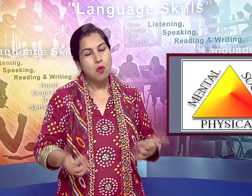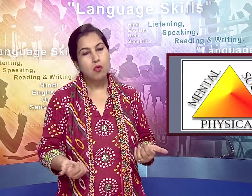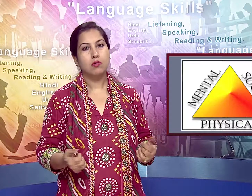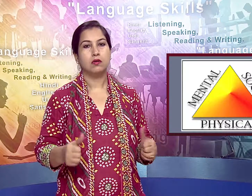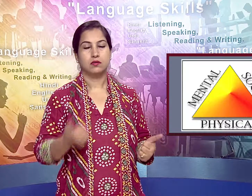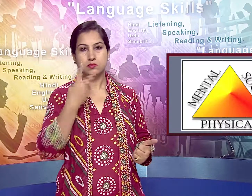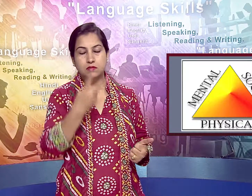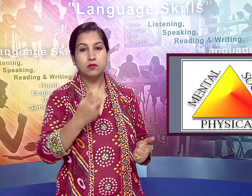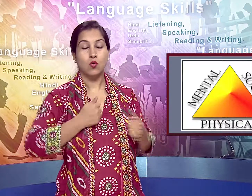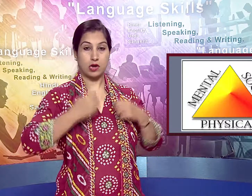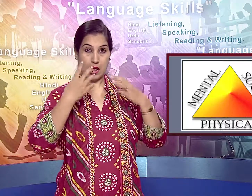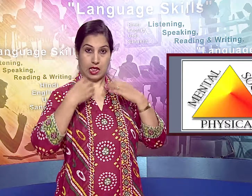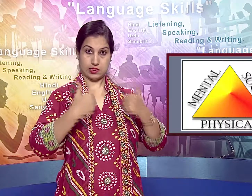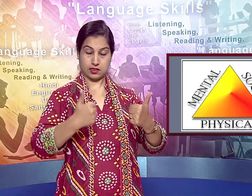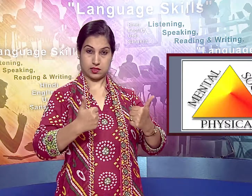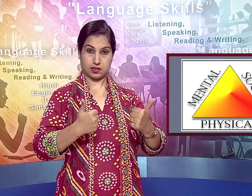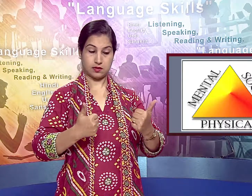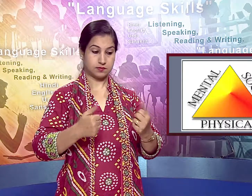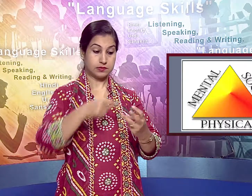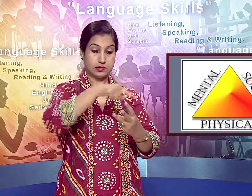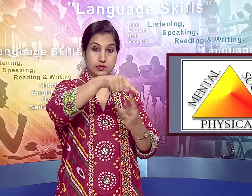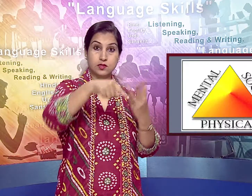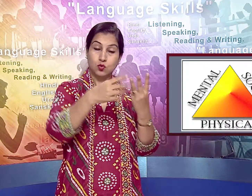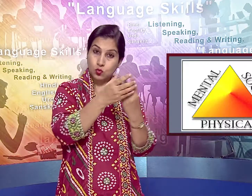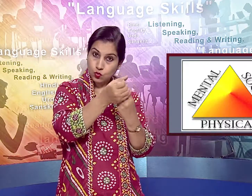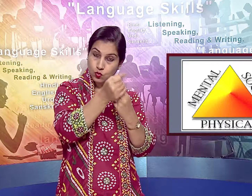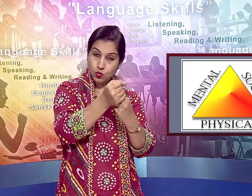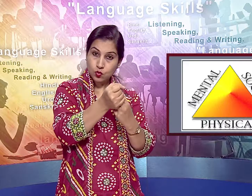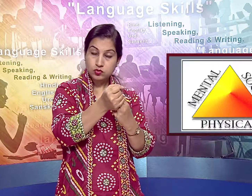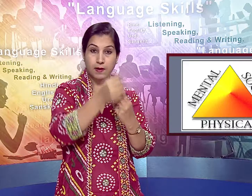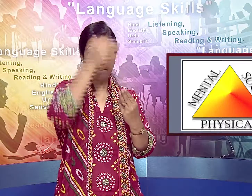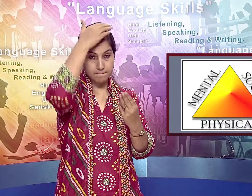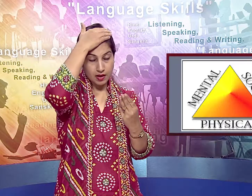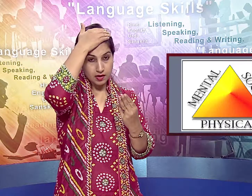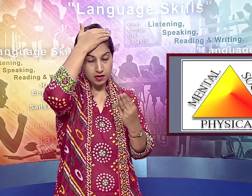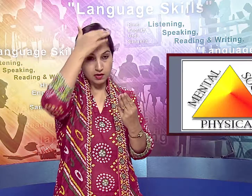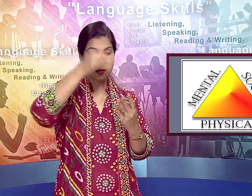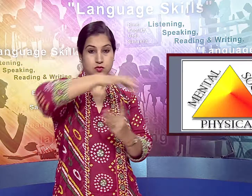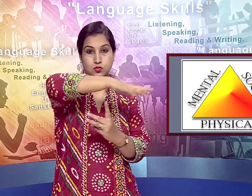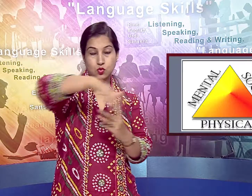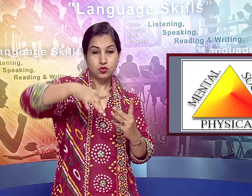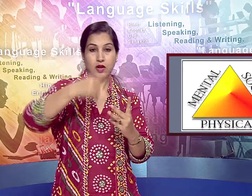say our health is combination of mental, social and